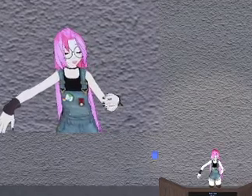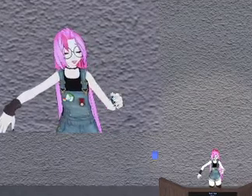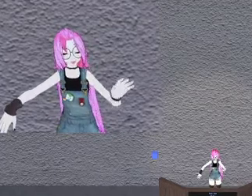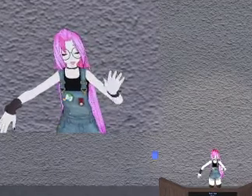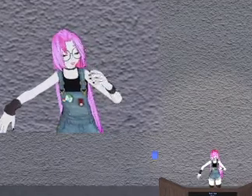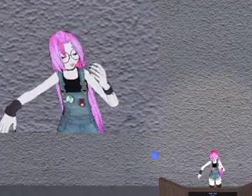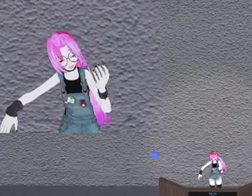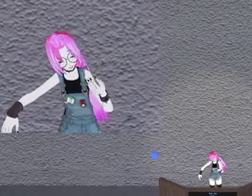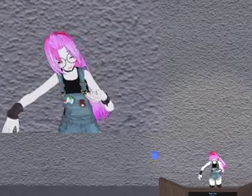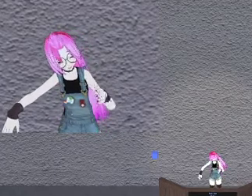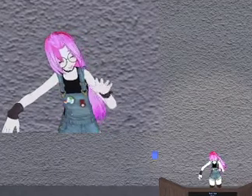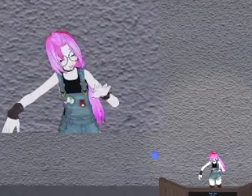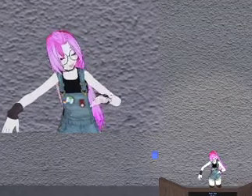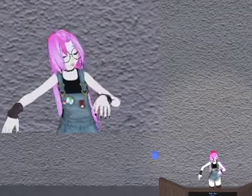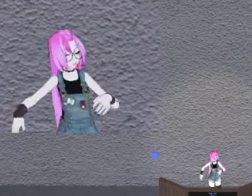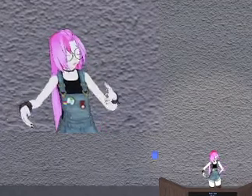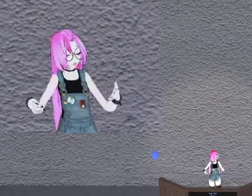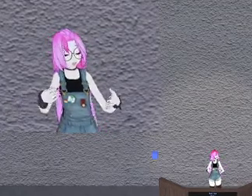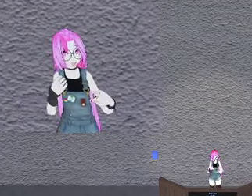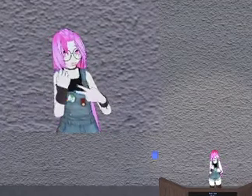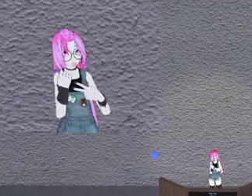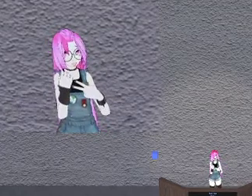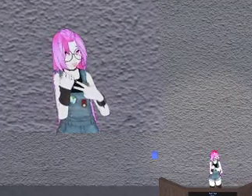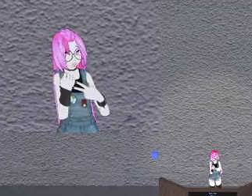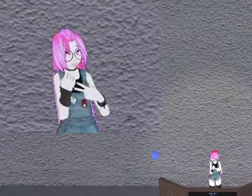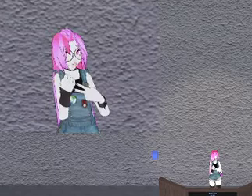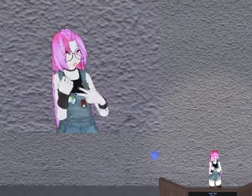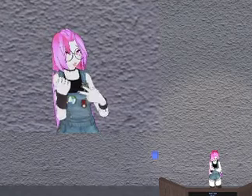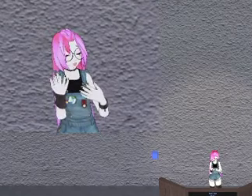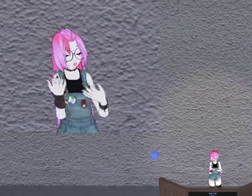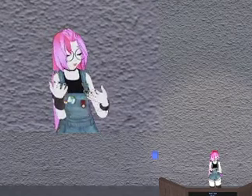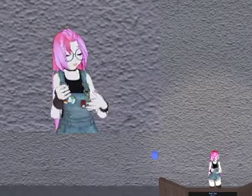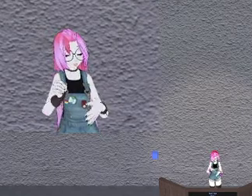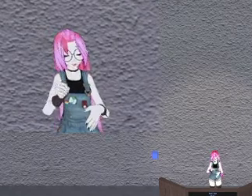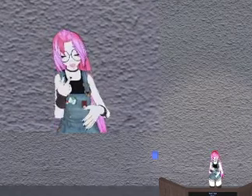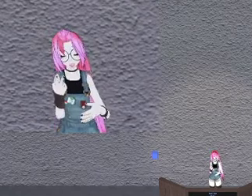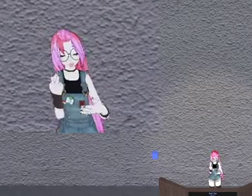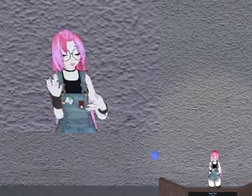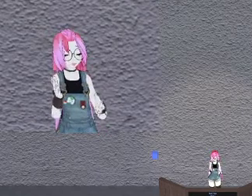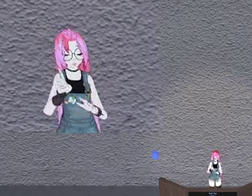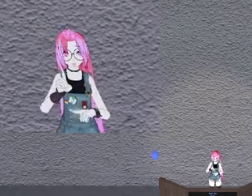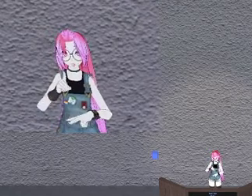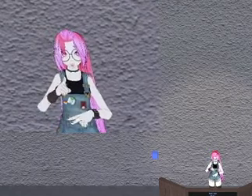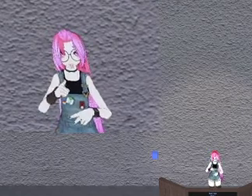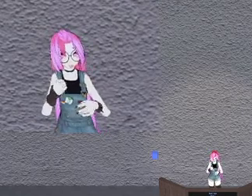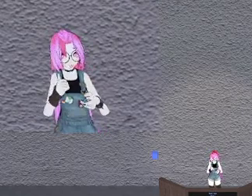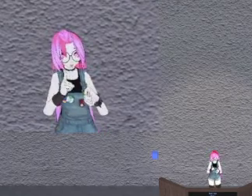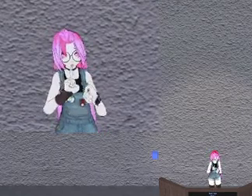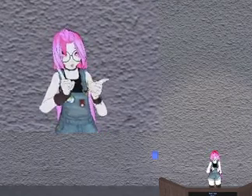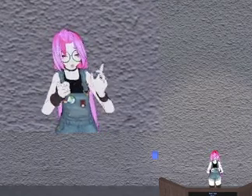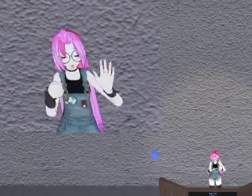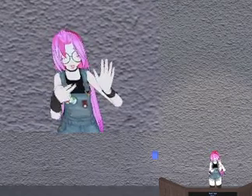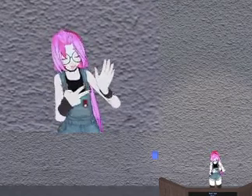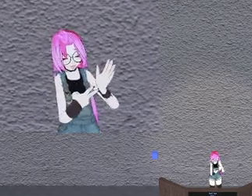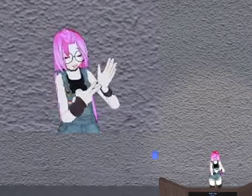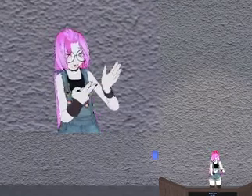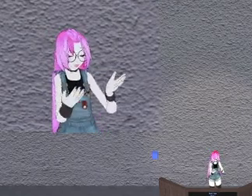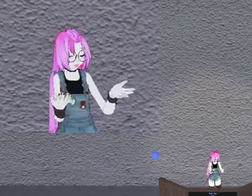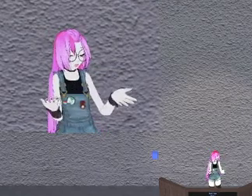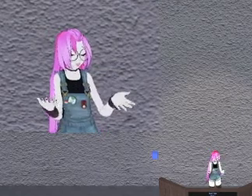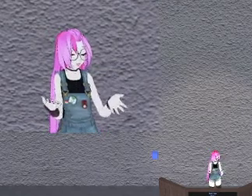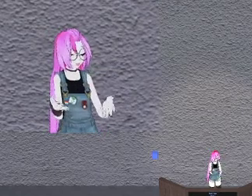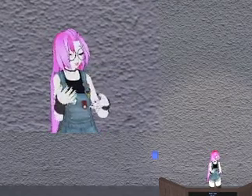of them stuck. I'm like, oh, my hands, they died. Or I need to charge them. Or I need to change the